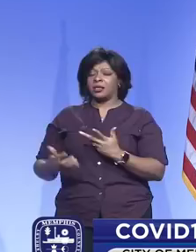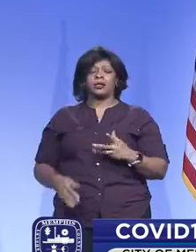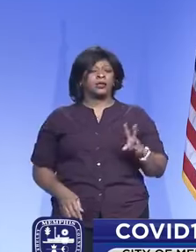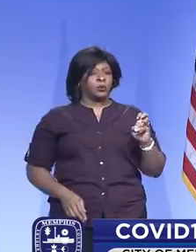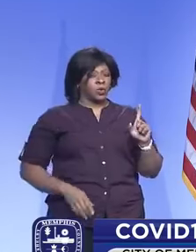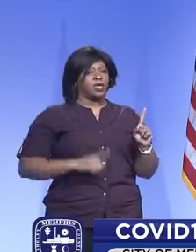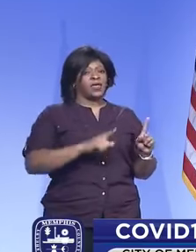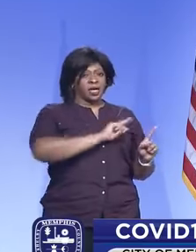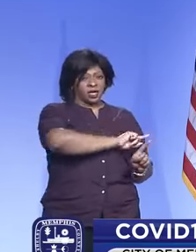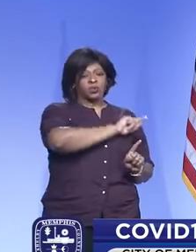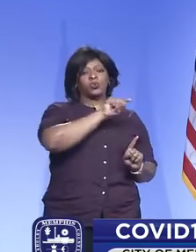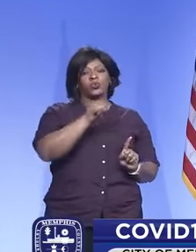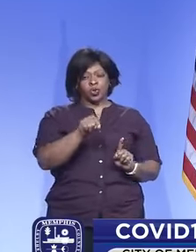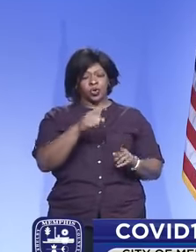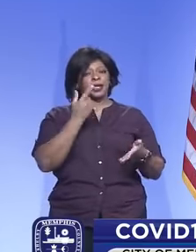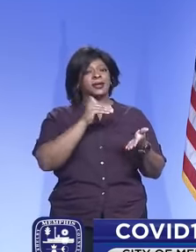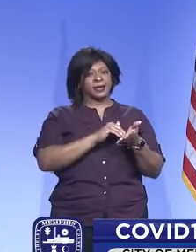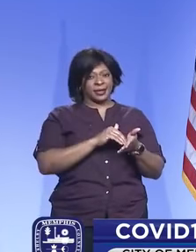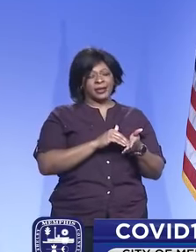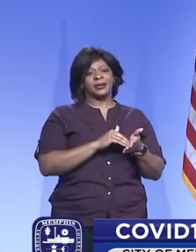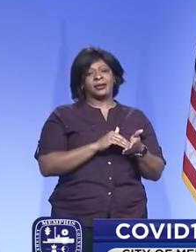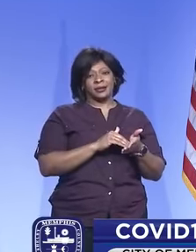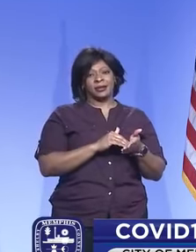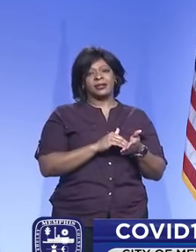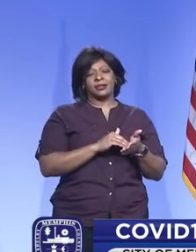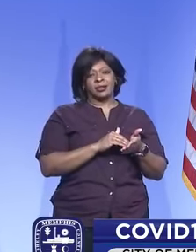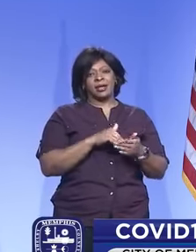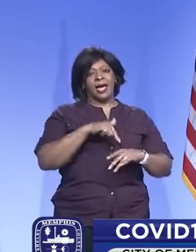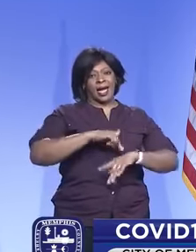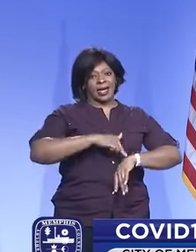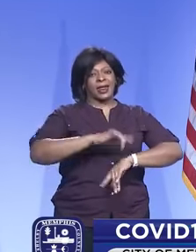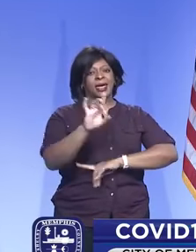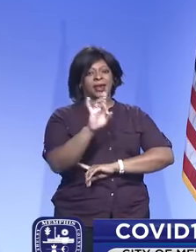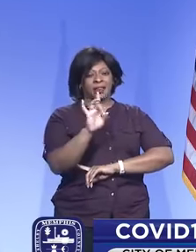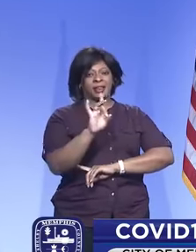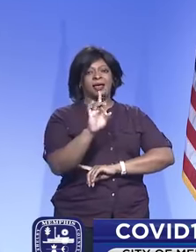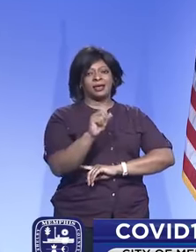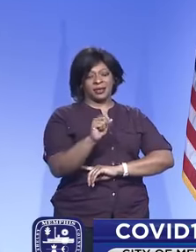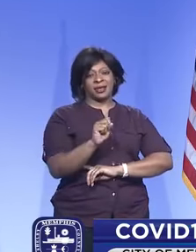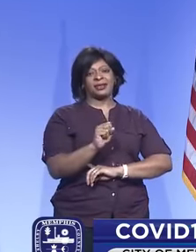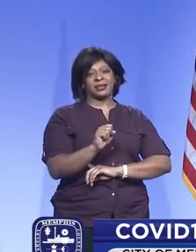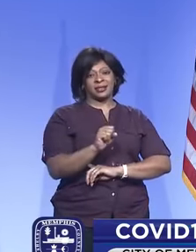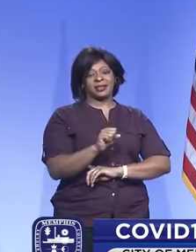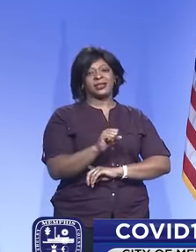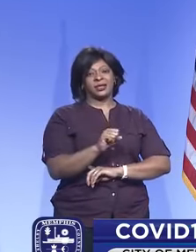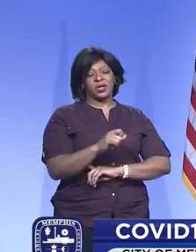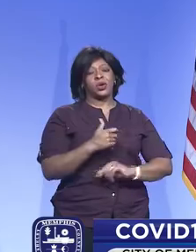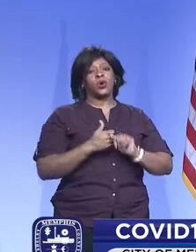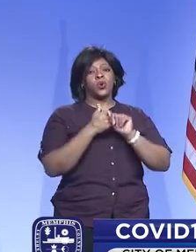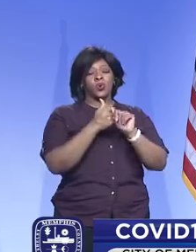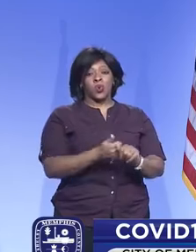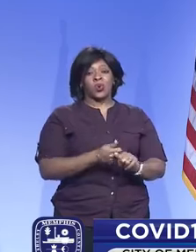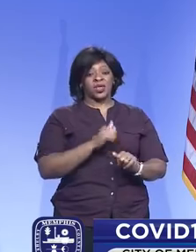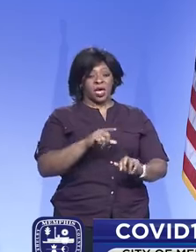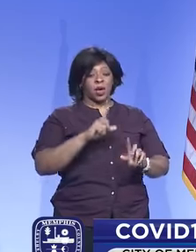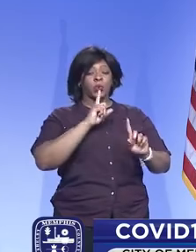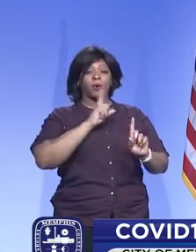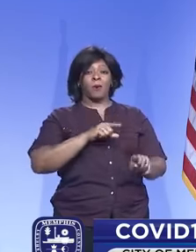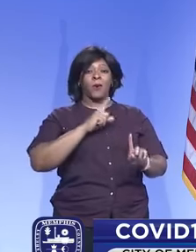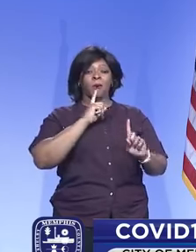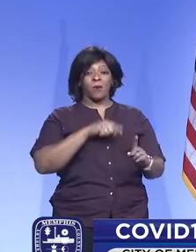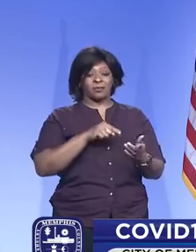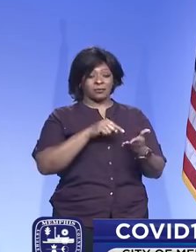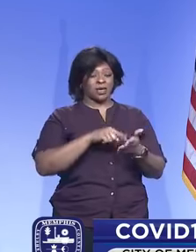they returned at 8 o'clock, and according to the report, and these are some of